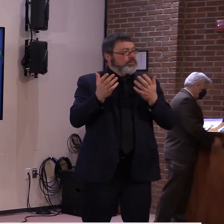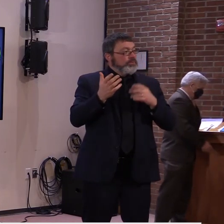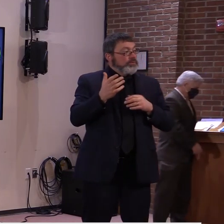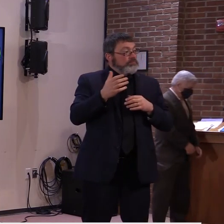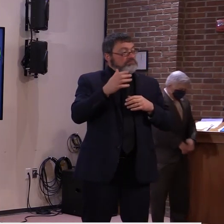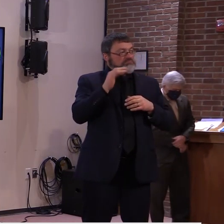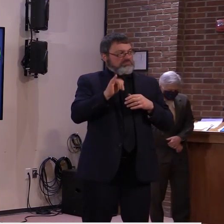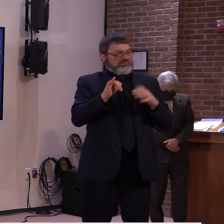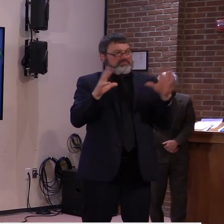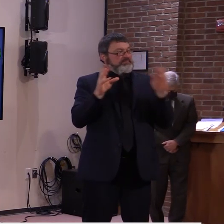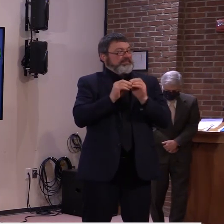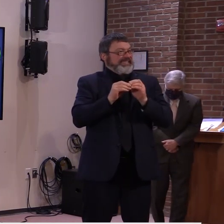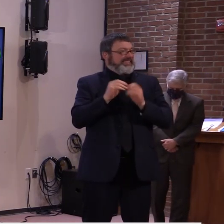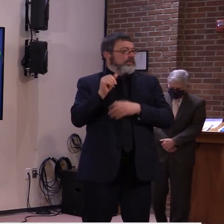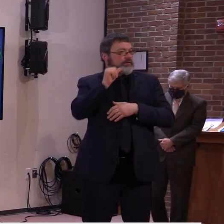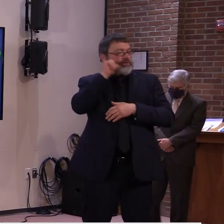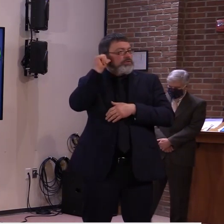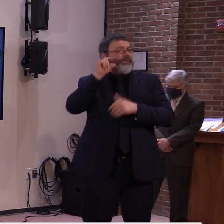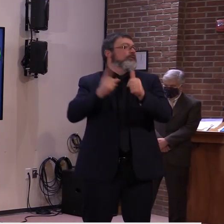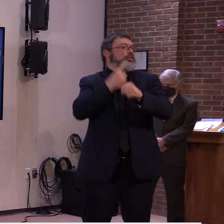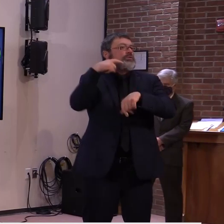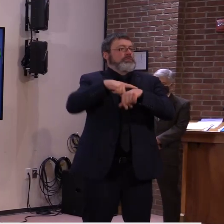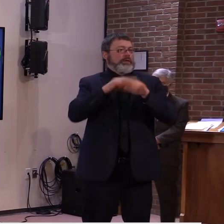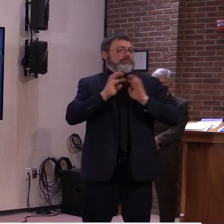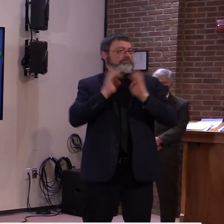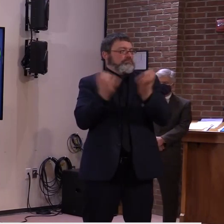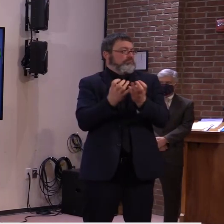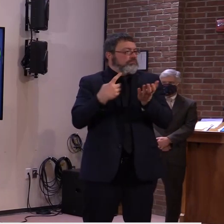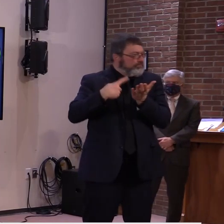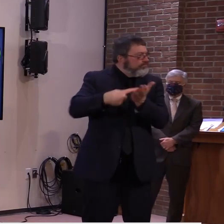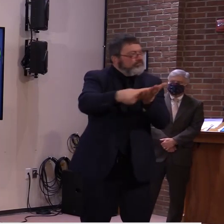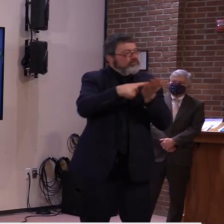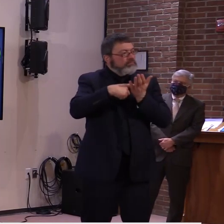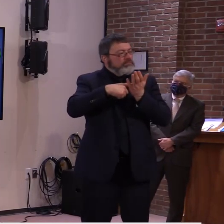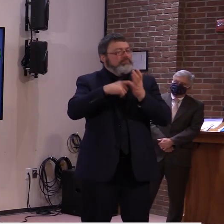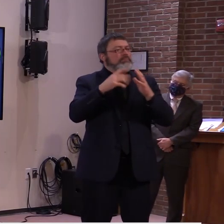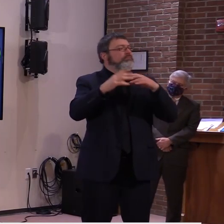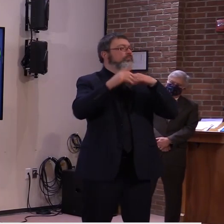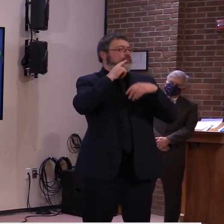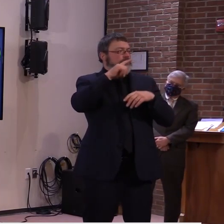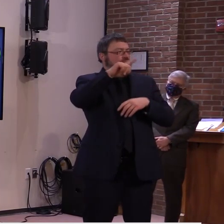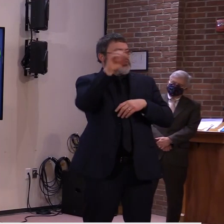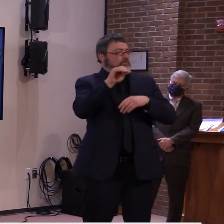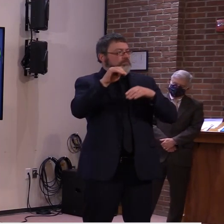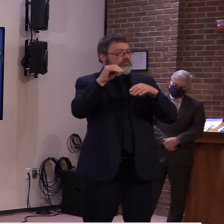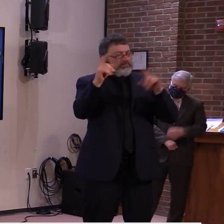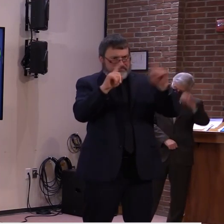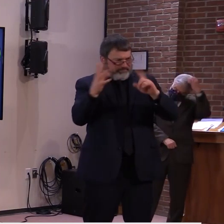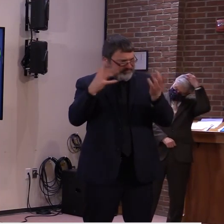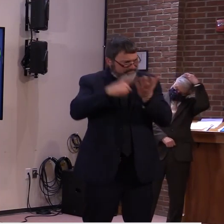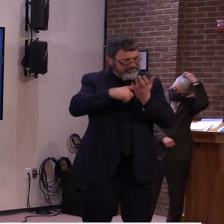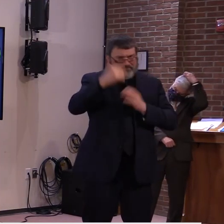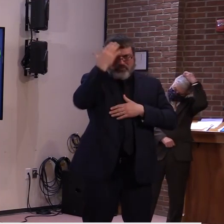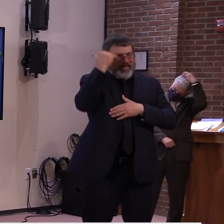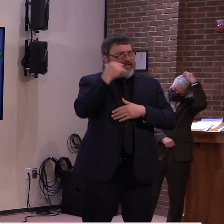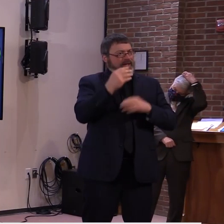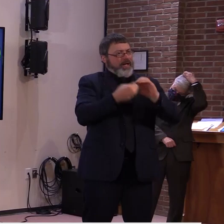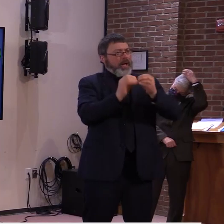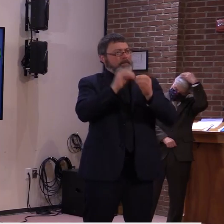we had a preliminary conversation about possible causes of the substitute shortage, and to start identifying possible solutions with a focus